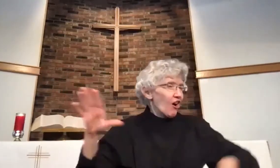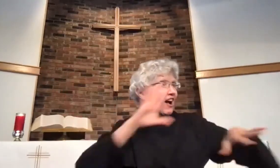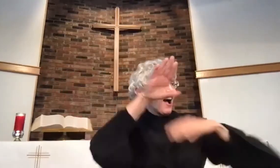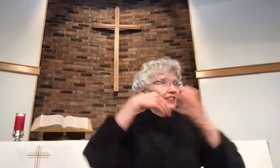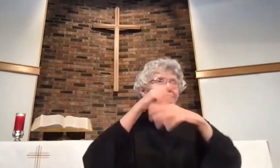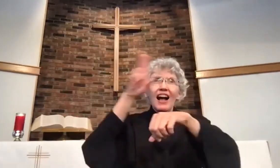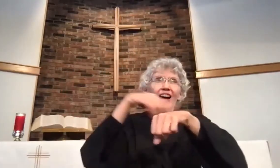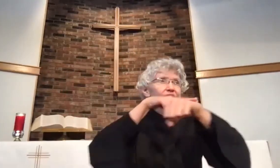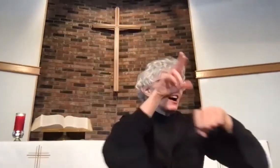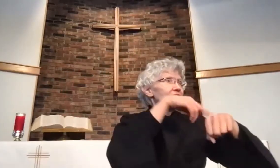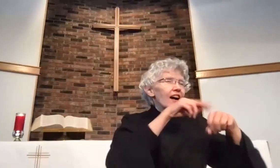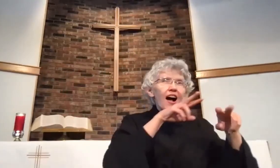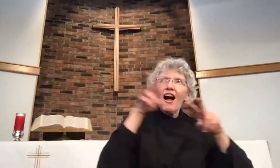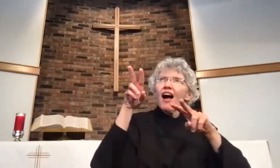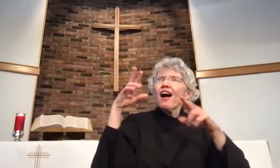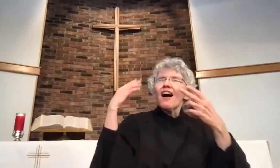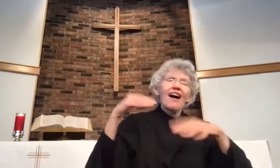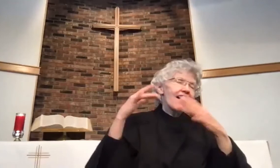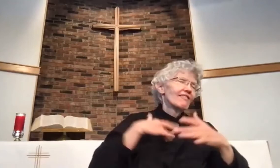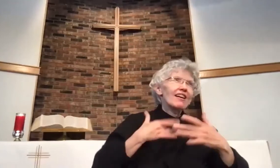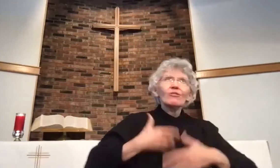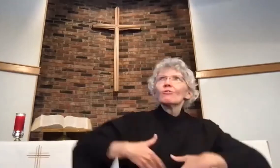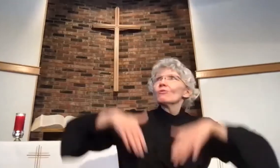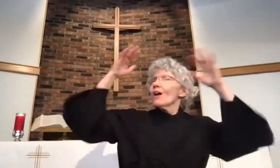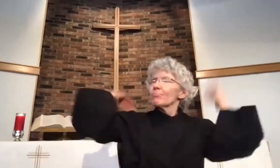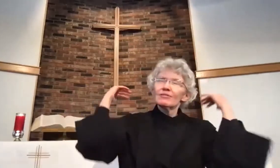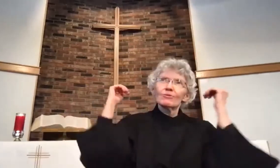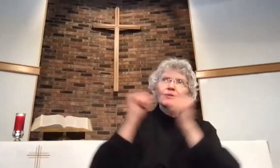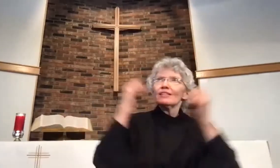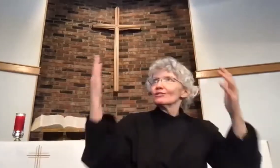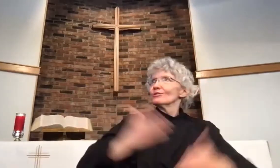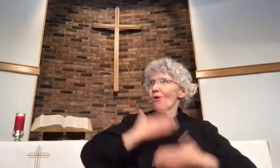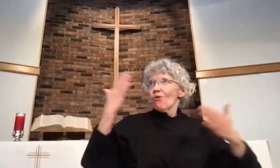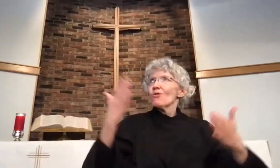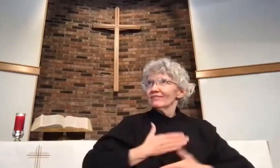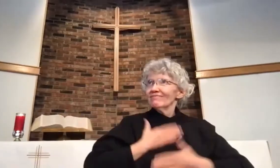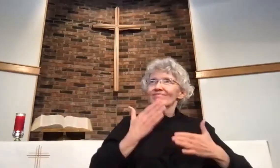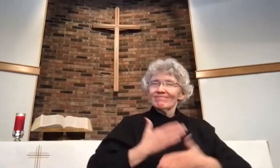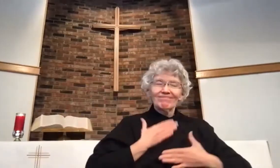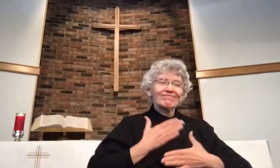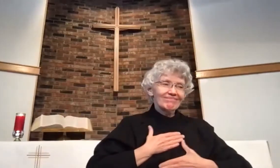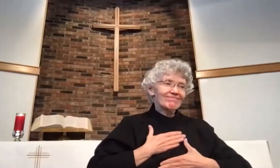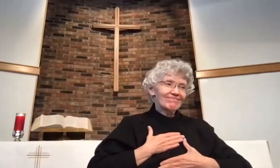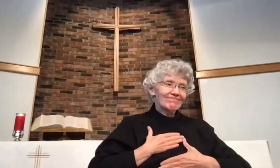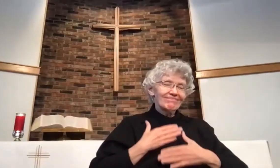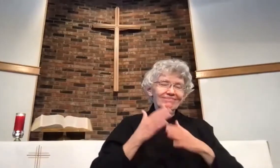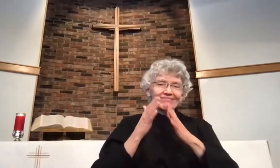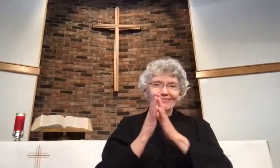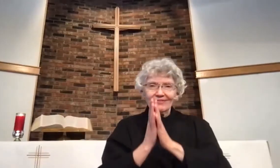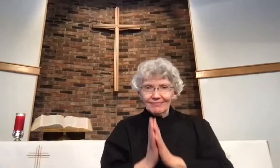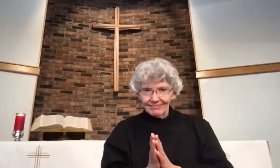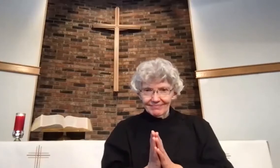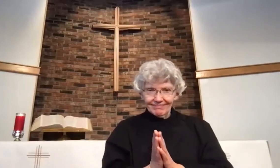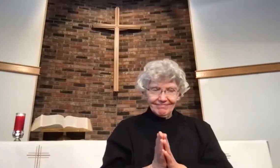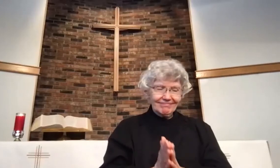in our world would have your light. Then all nations will be drawn to you